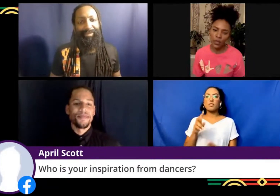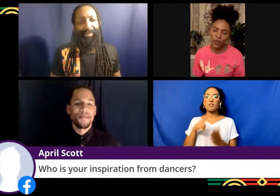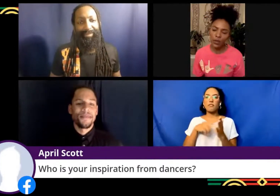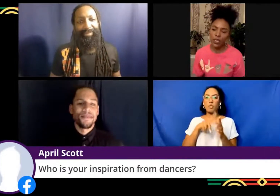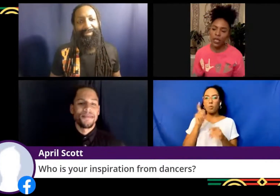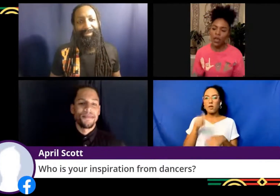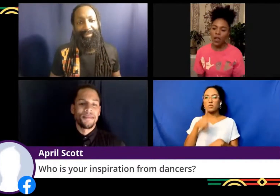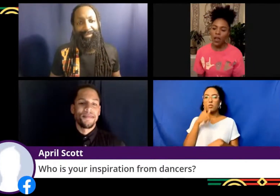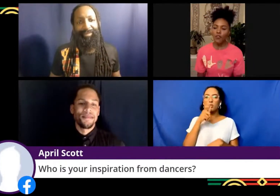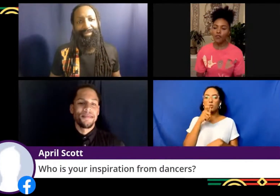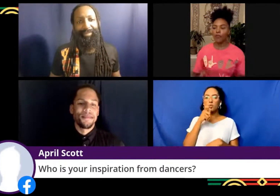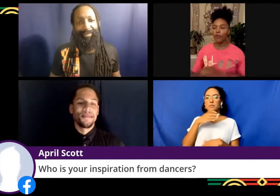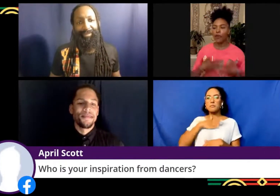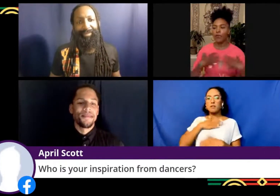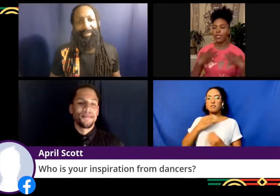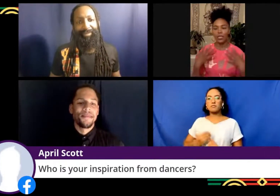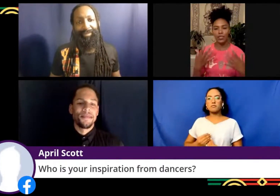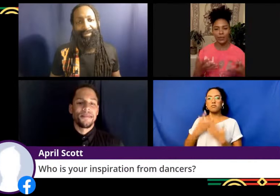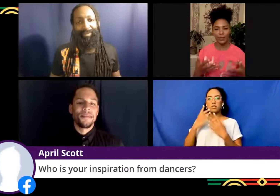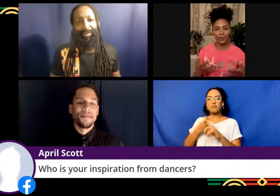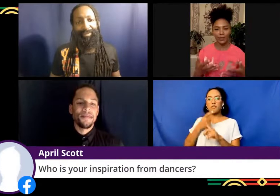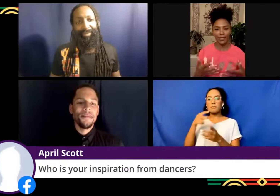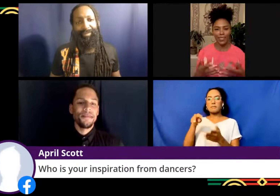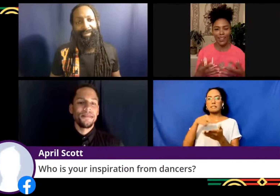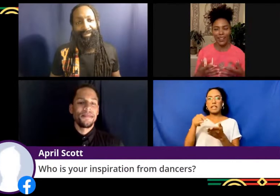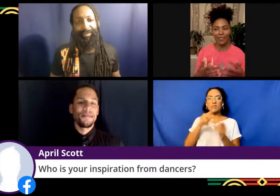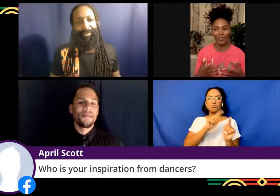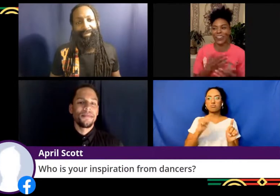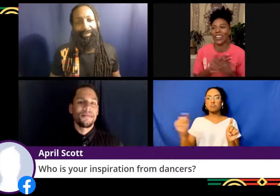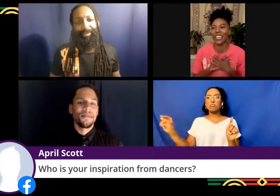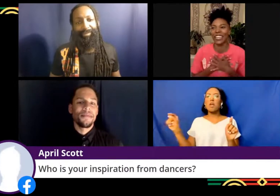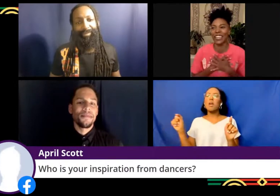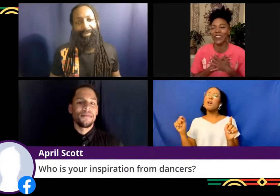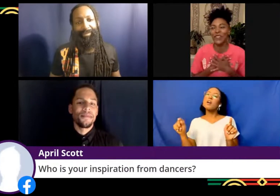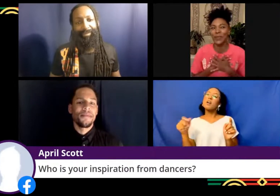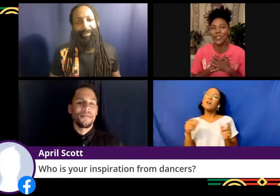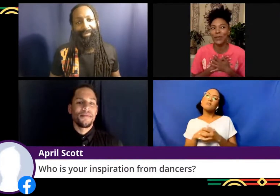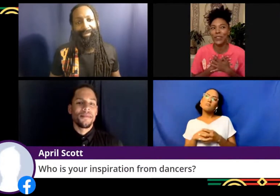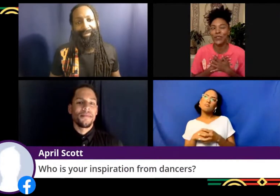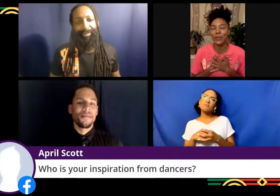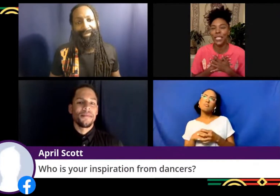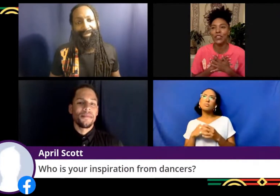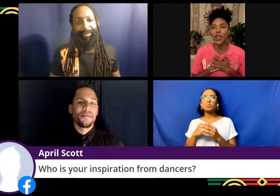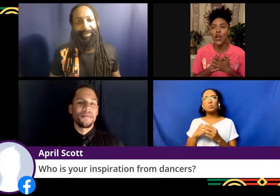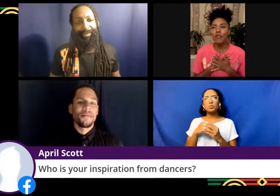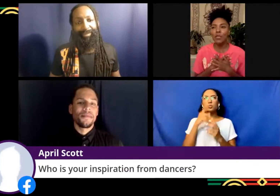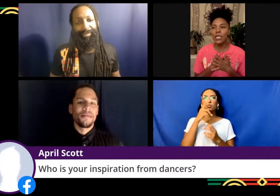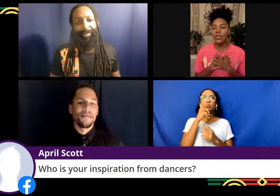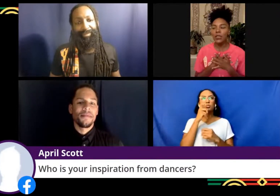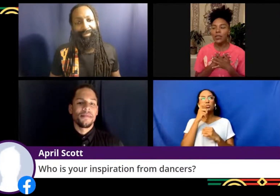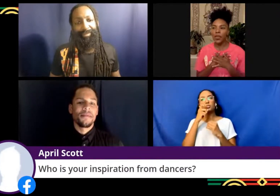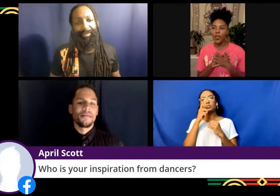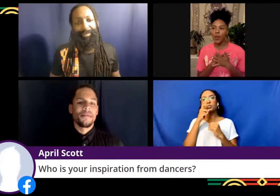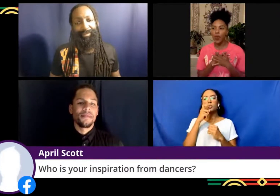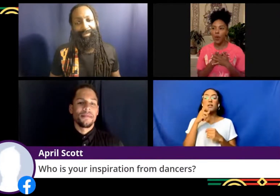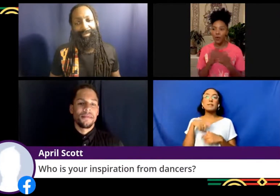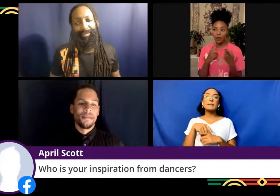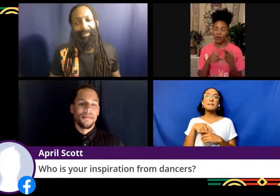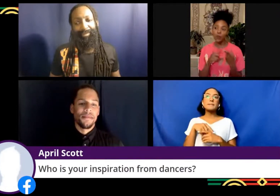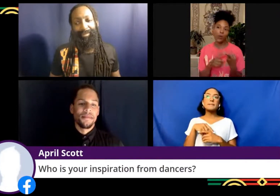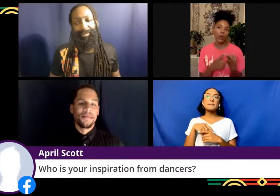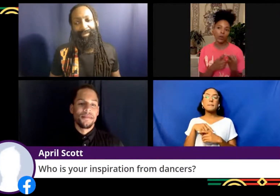from dancers? From dancers. Who was my inspiration from dancers? From dancers, I